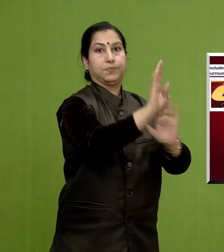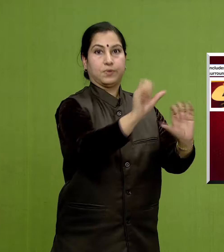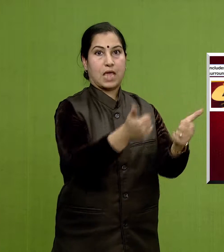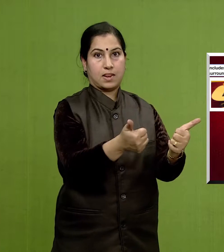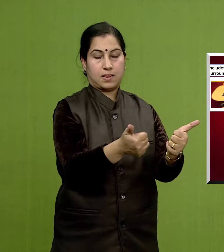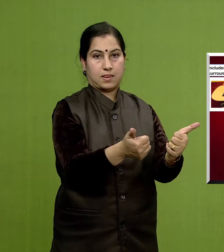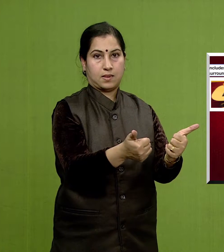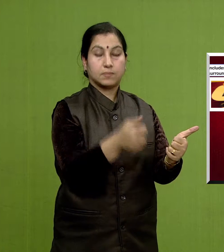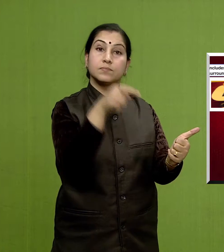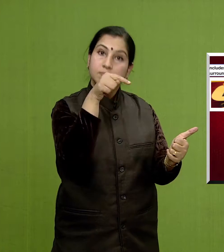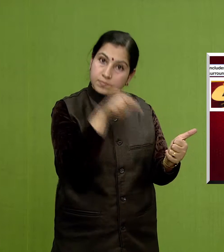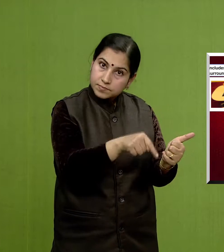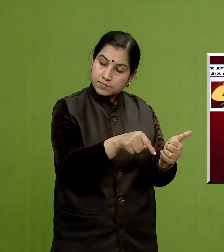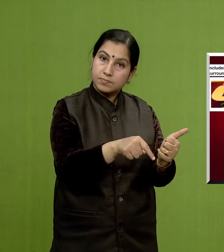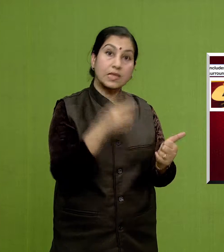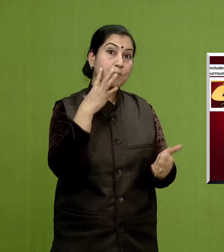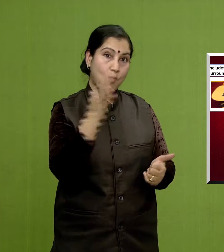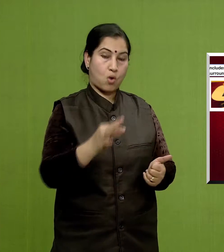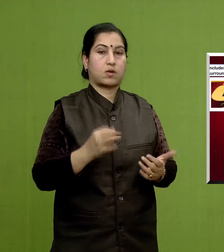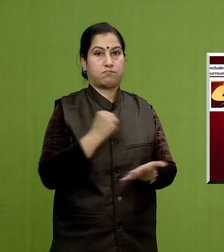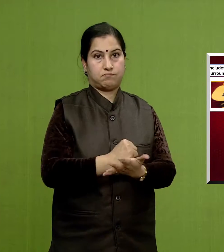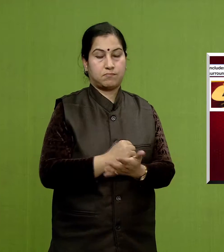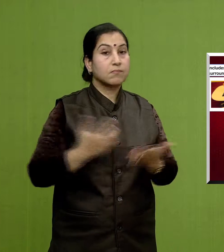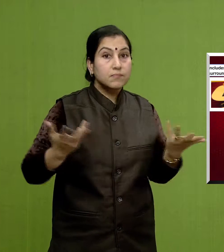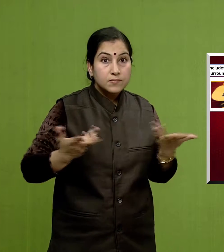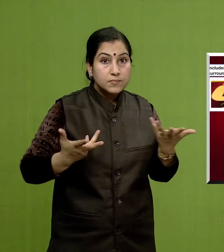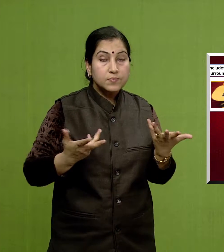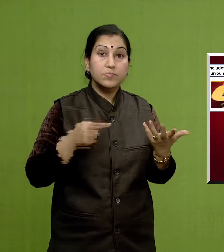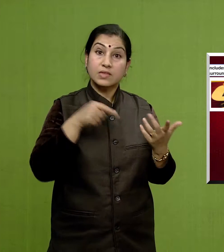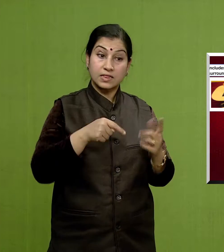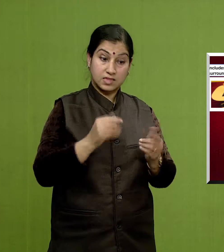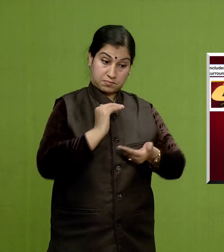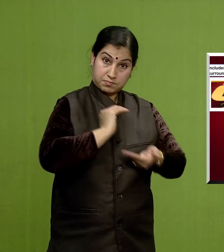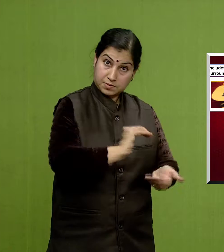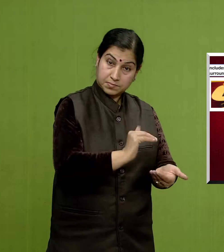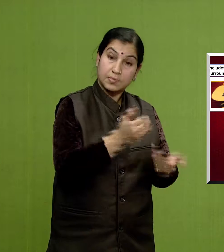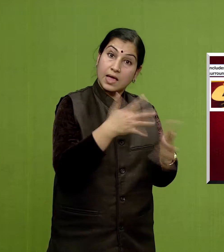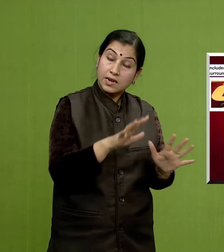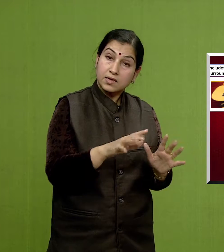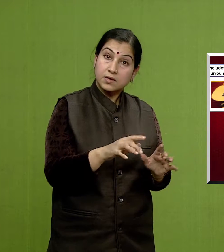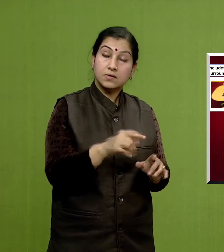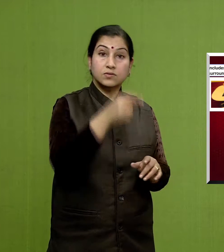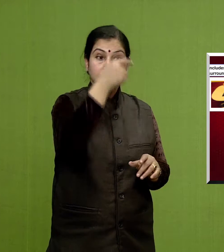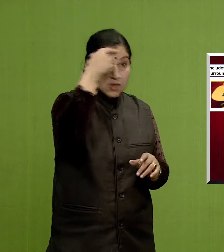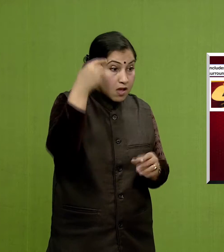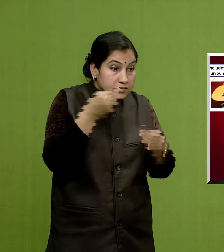It is therefore important that the children are given a chance